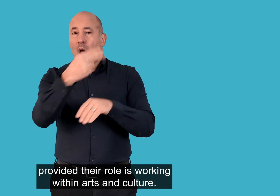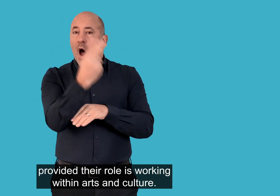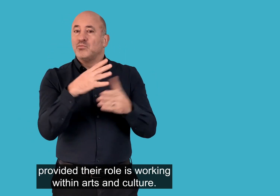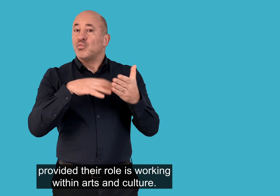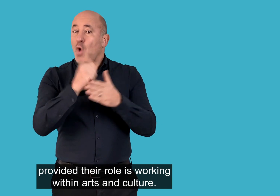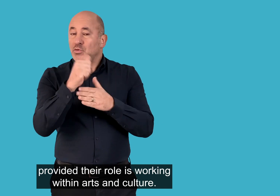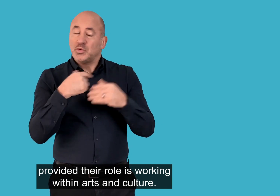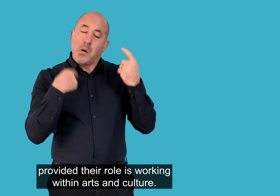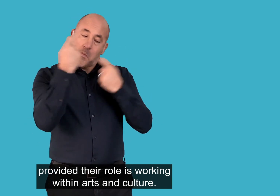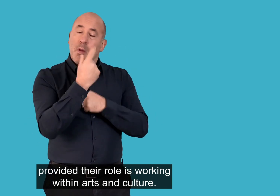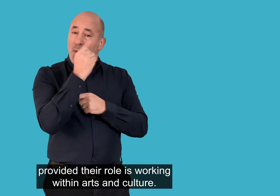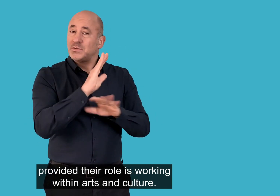culture.